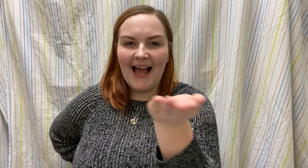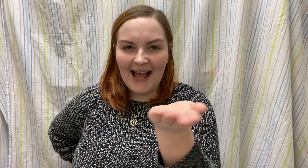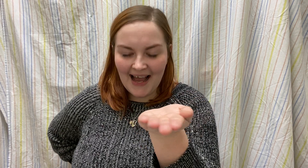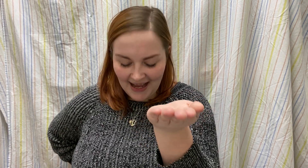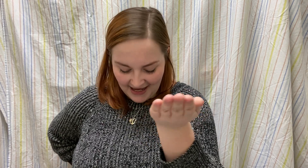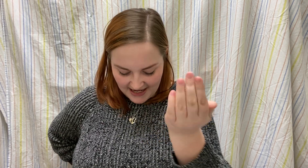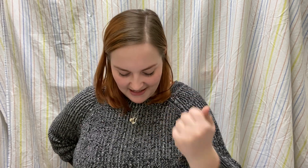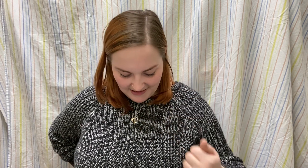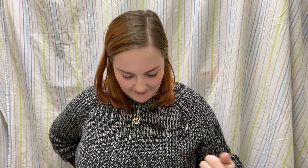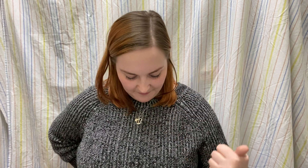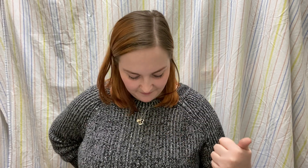I.